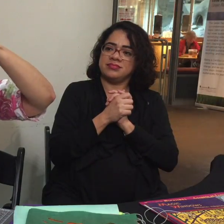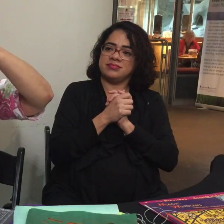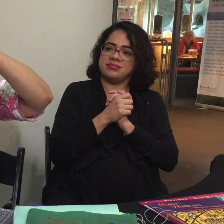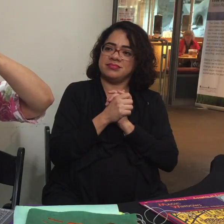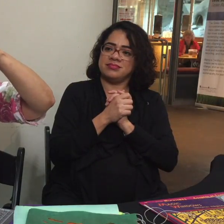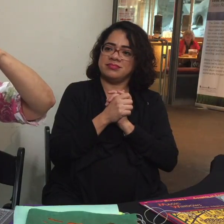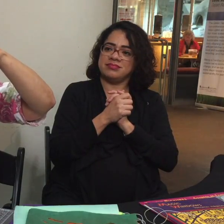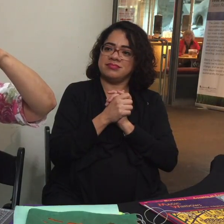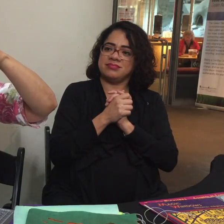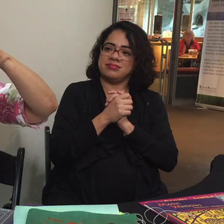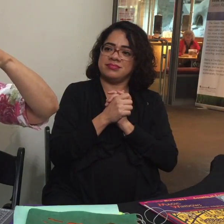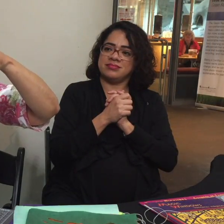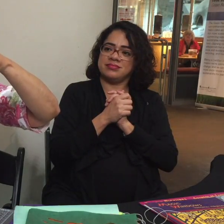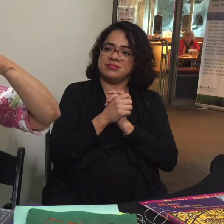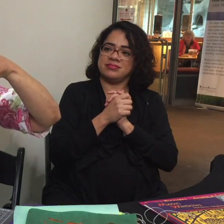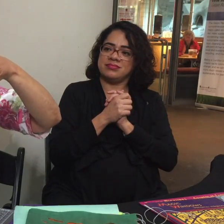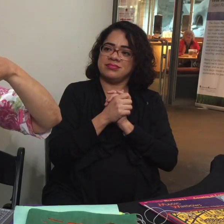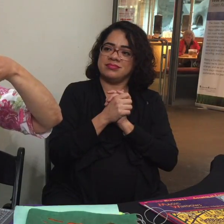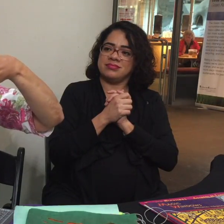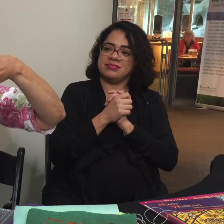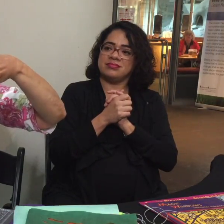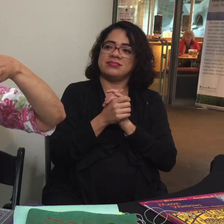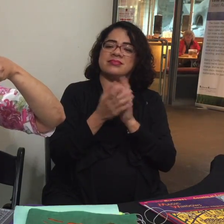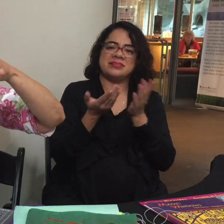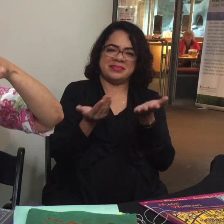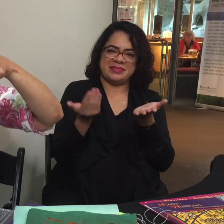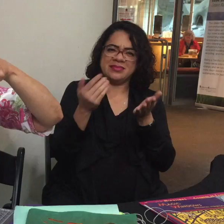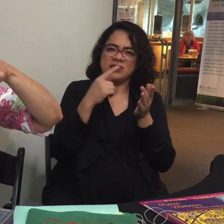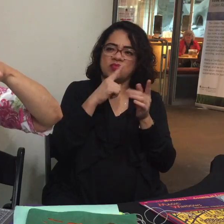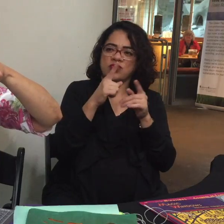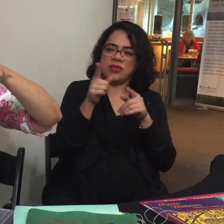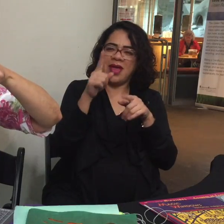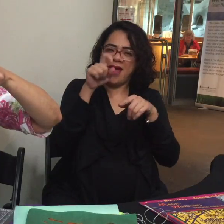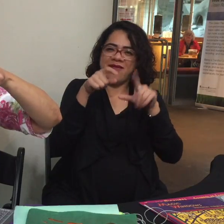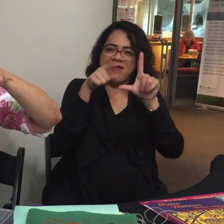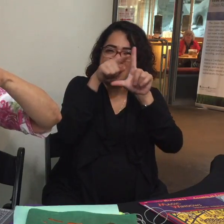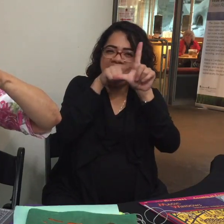back. And then I'm going to fold it at an angle.